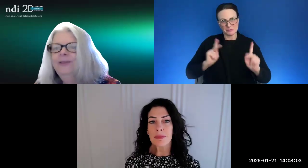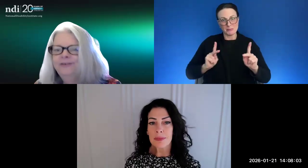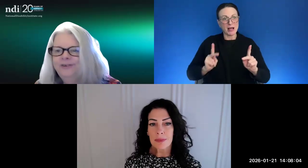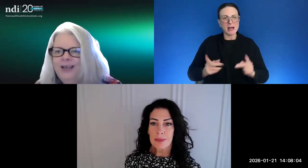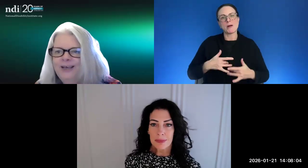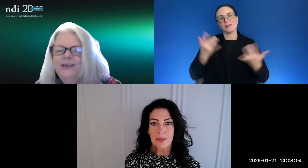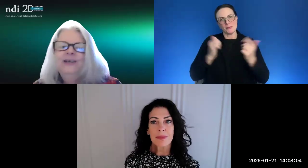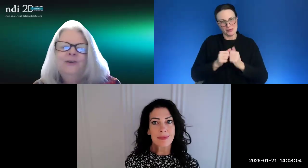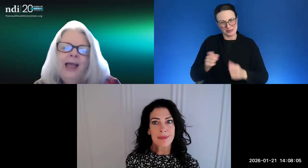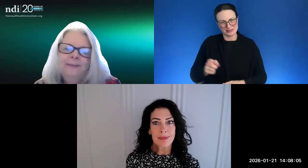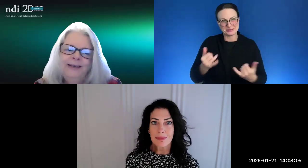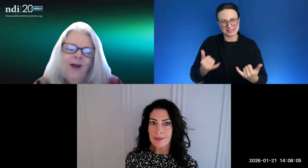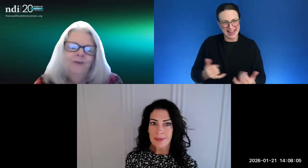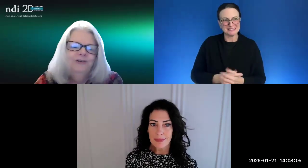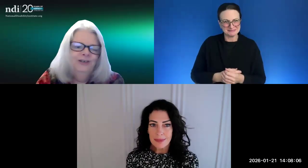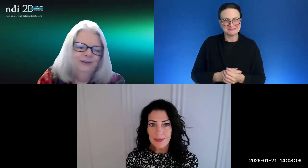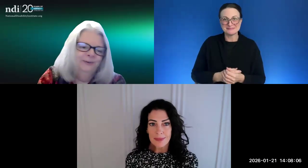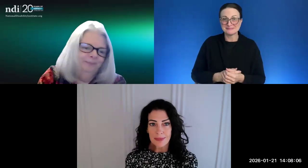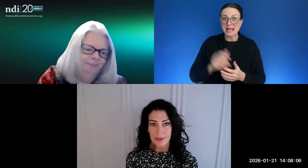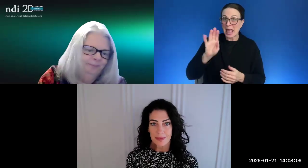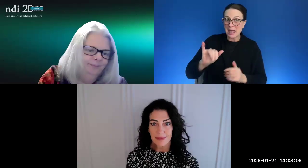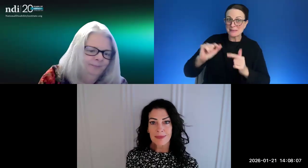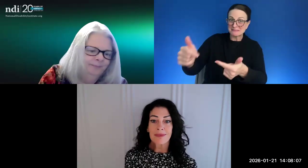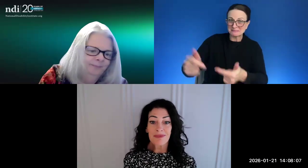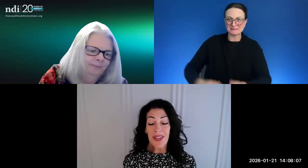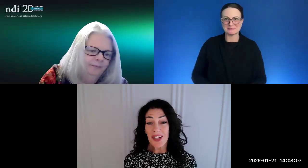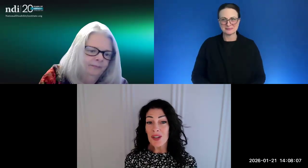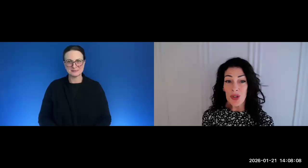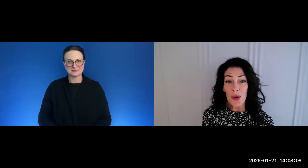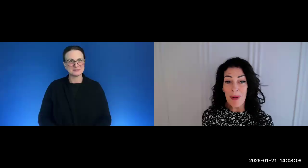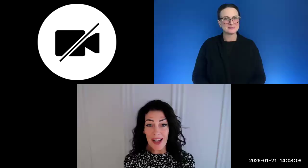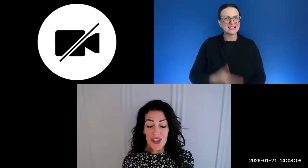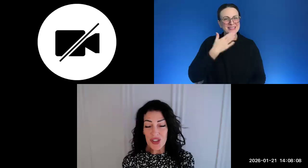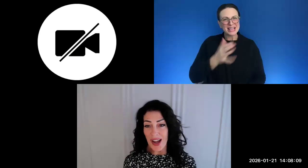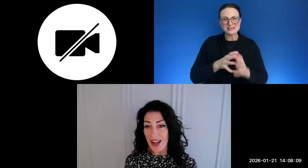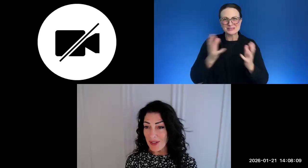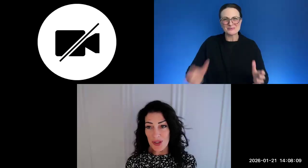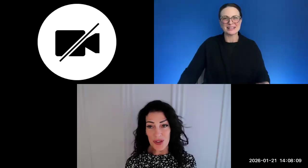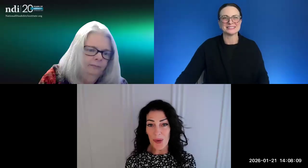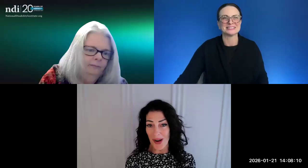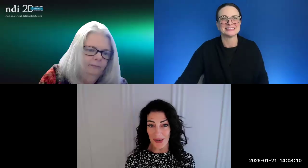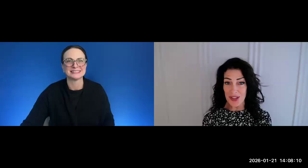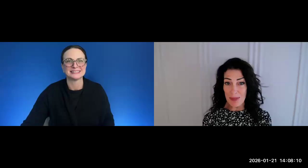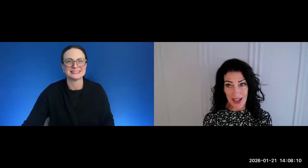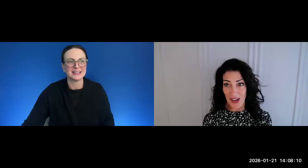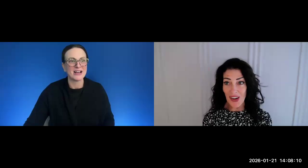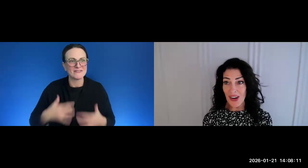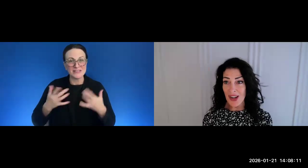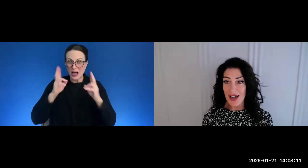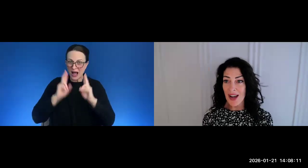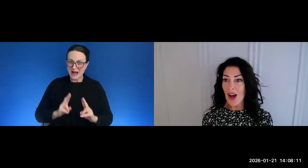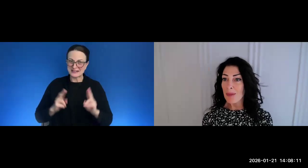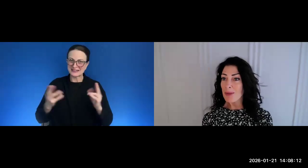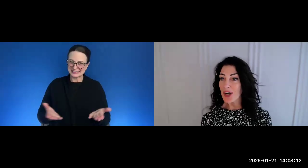have Amy with us today. So, Amy, over to you. Thank you so much. I feel so honored to be